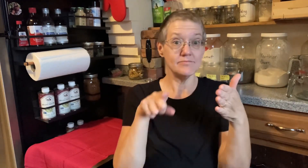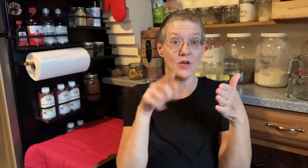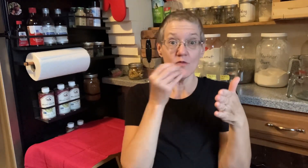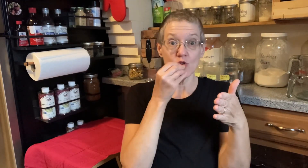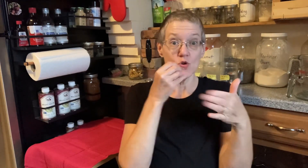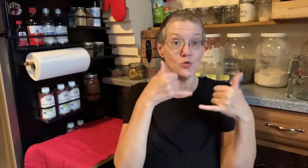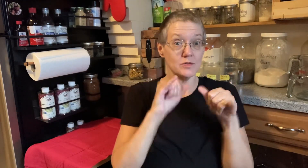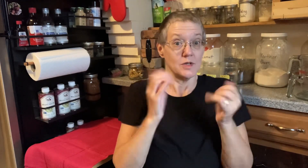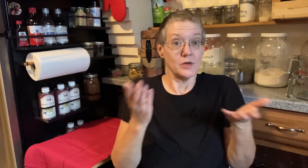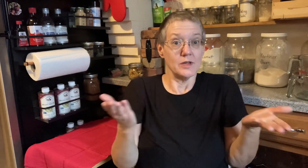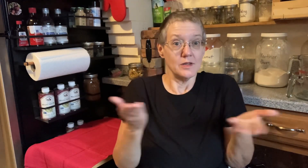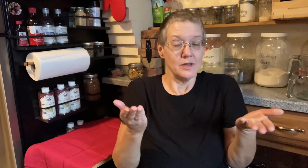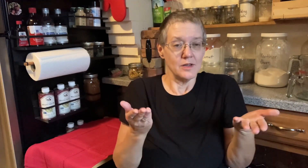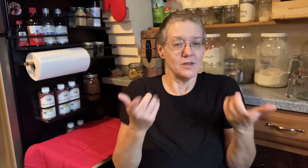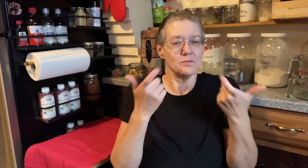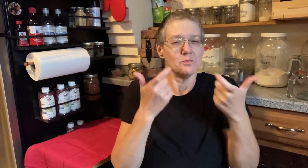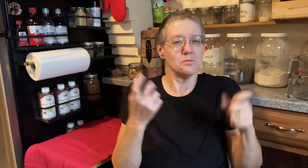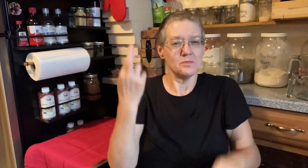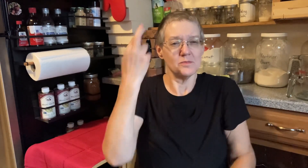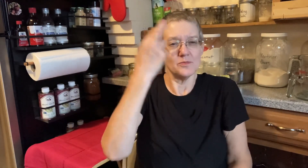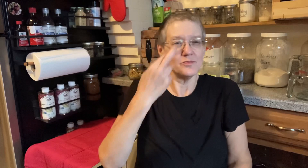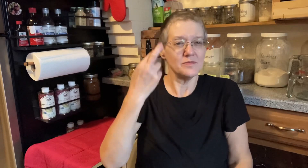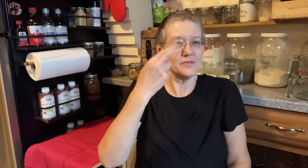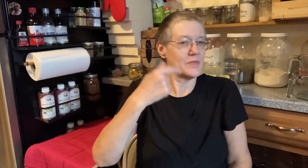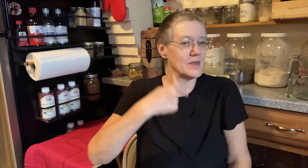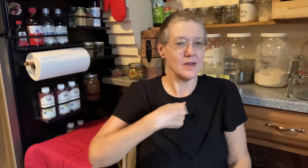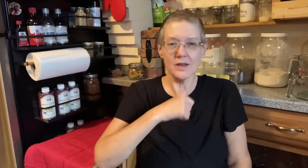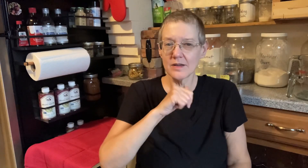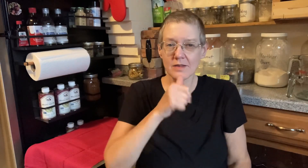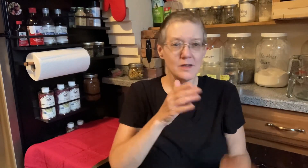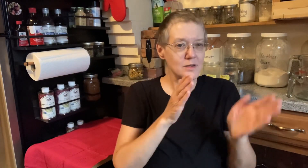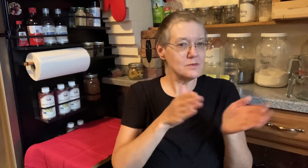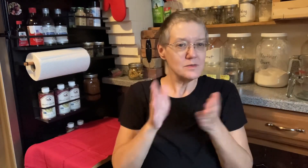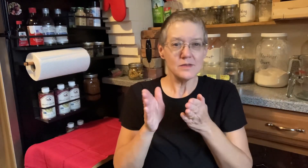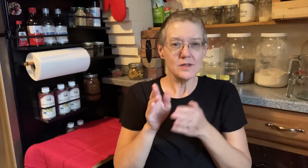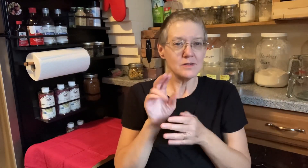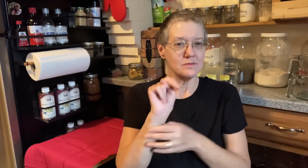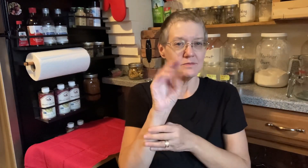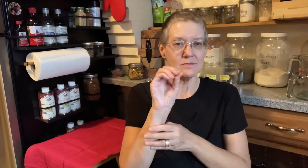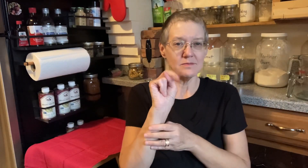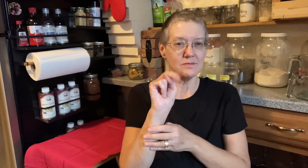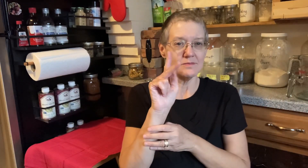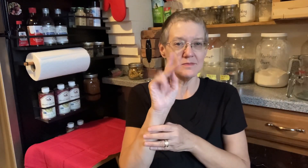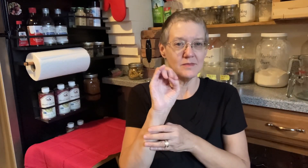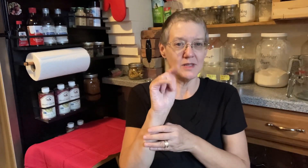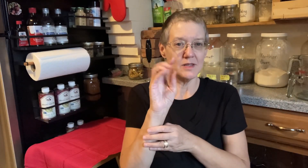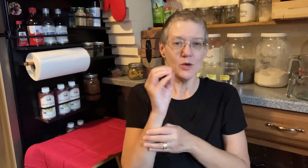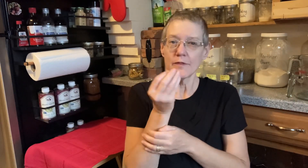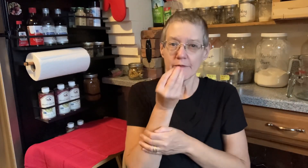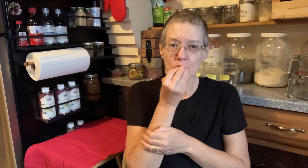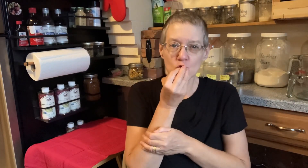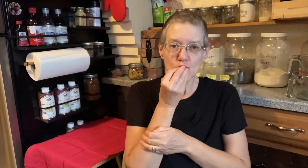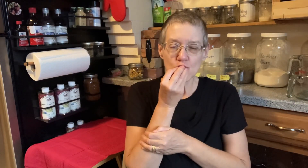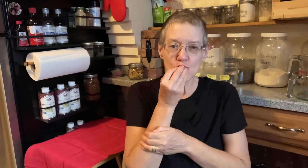Now, having the picnic canceled and being left with all that food is a big reason I don't